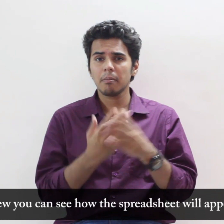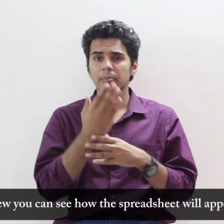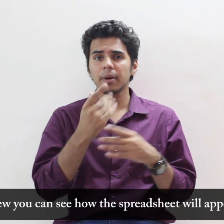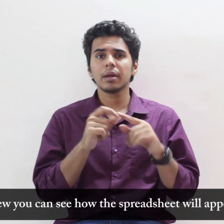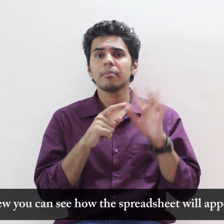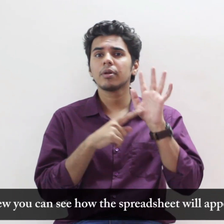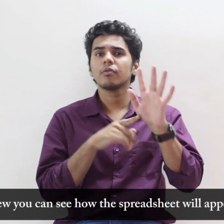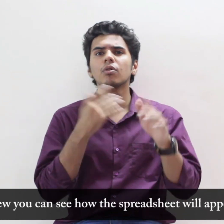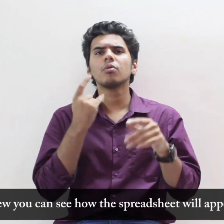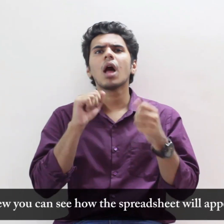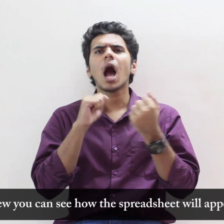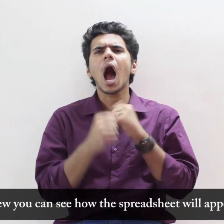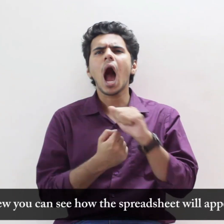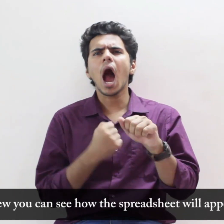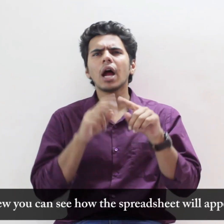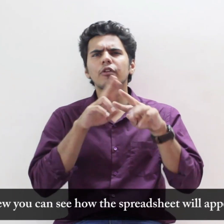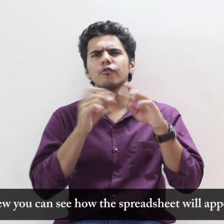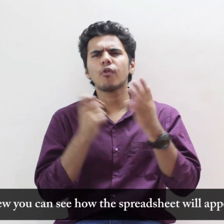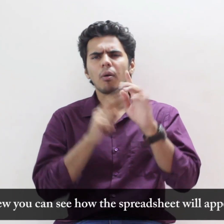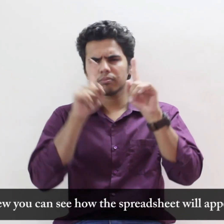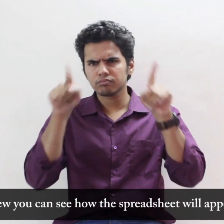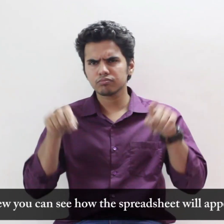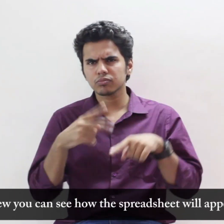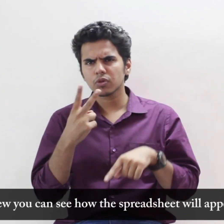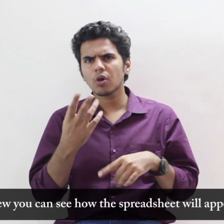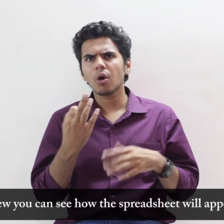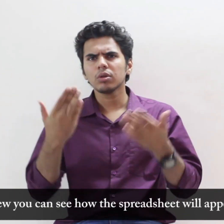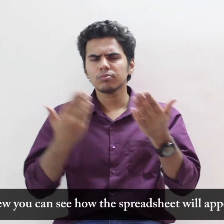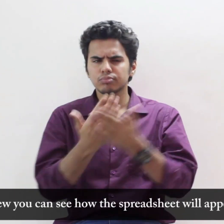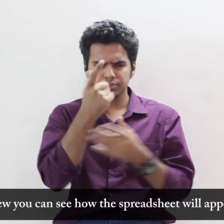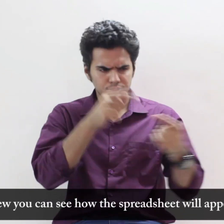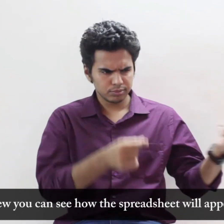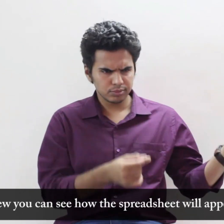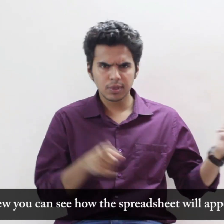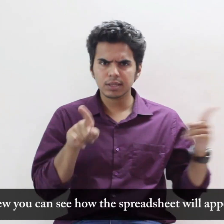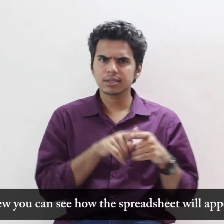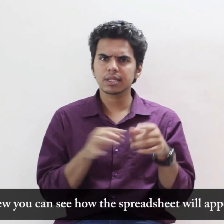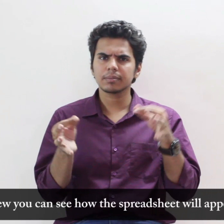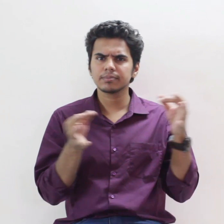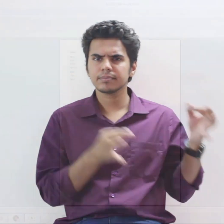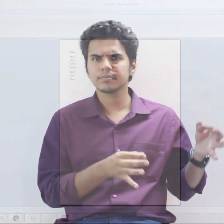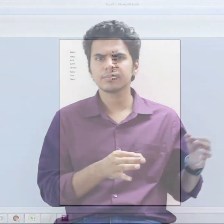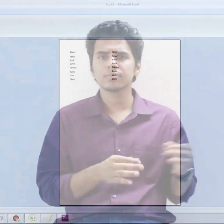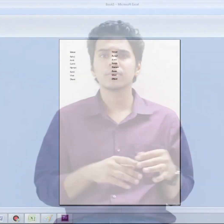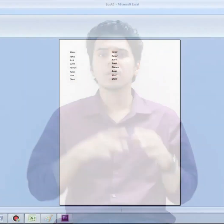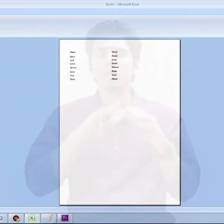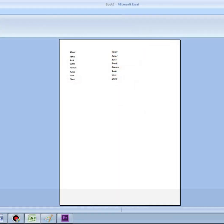in Print Preview, you can see how the spreadsheet will appear in hard form.